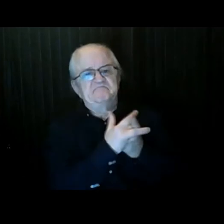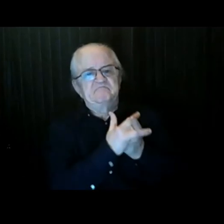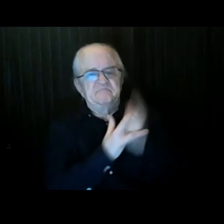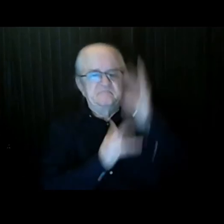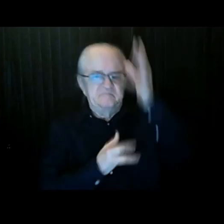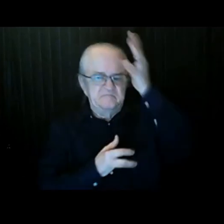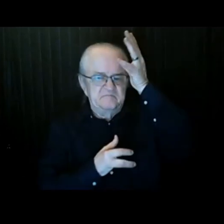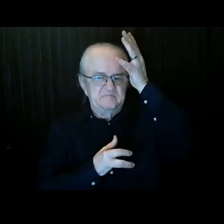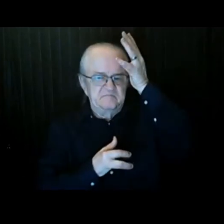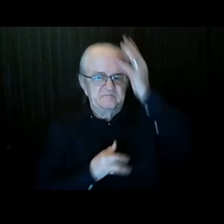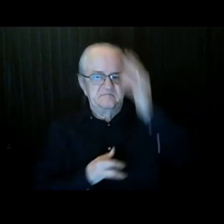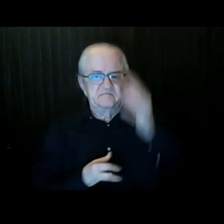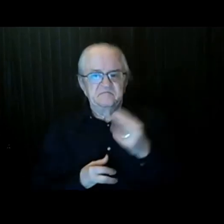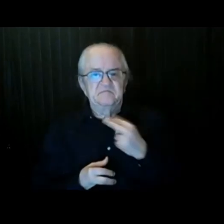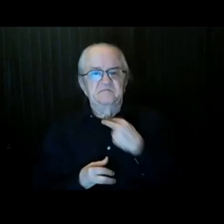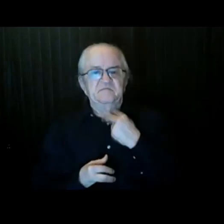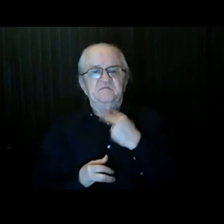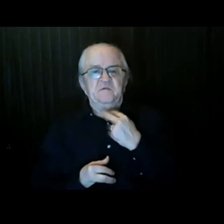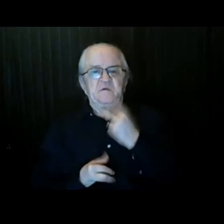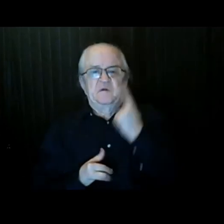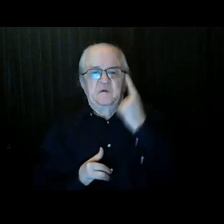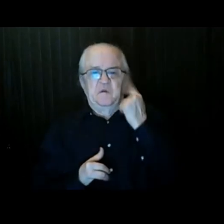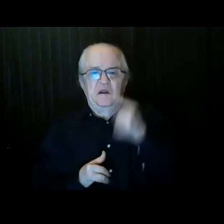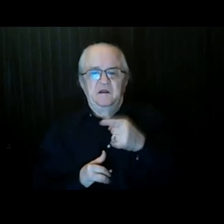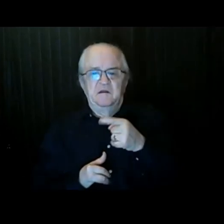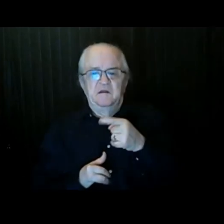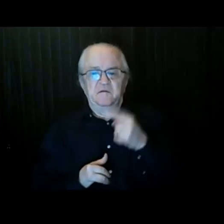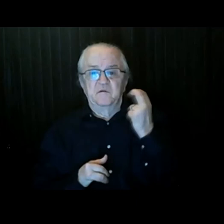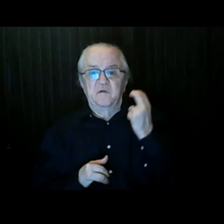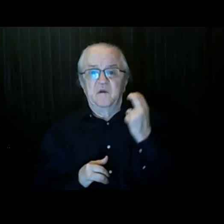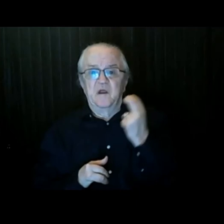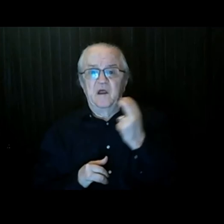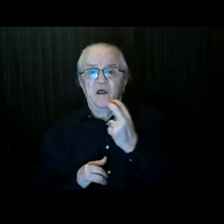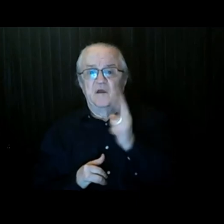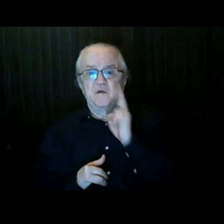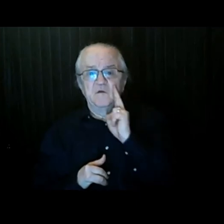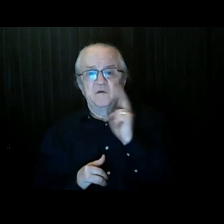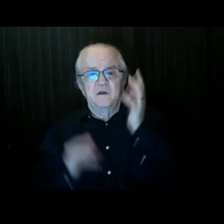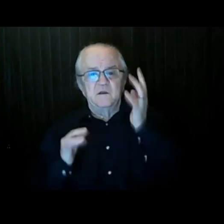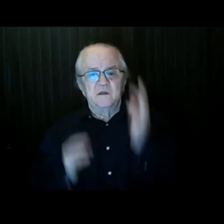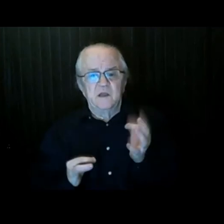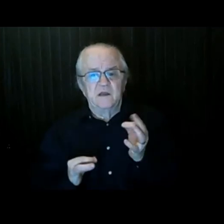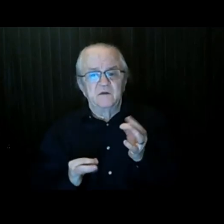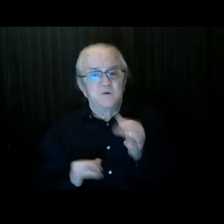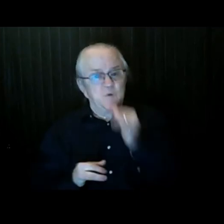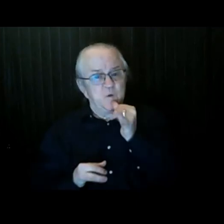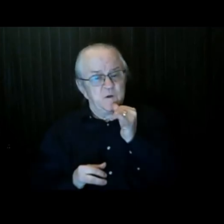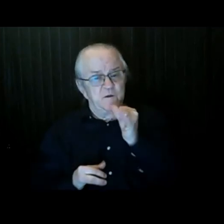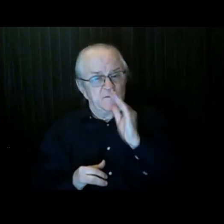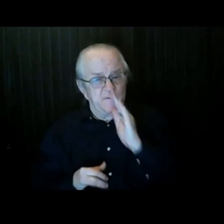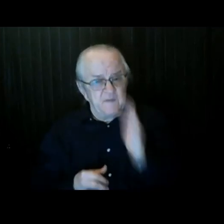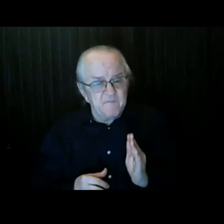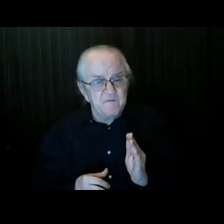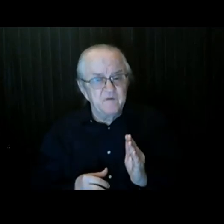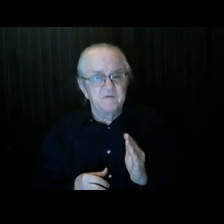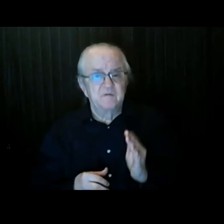On that very long drive back to Houston, I committed to never drink, never gamble, never